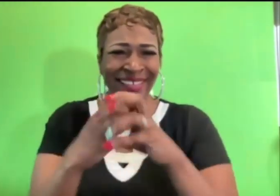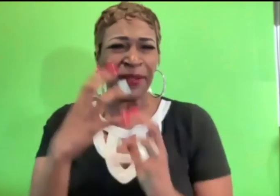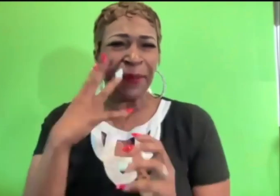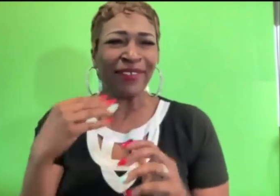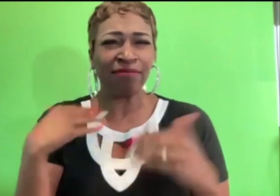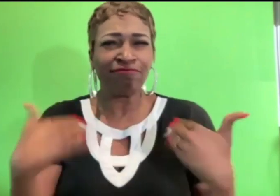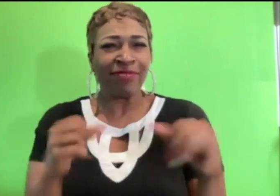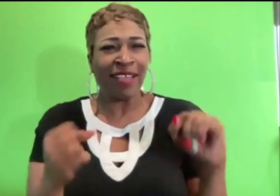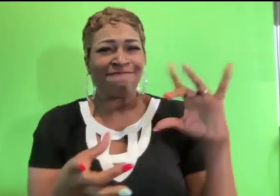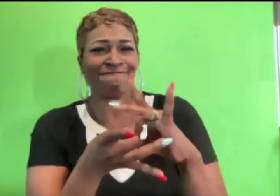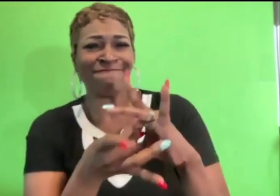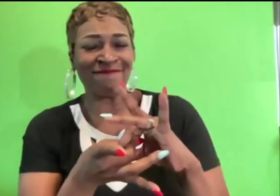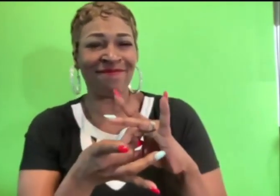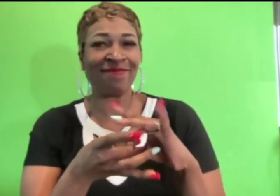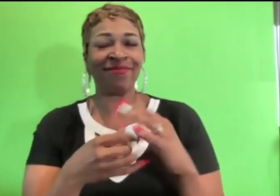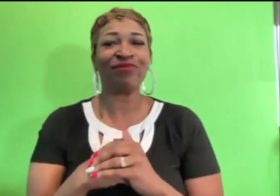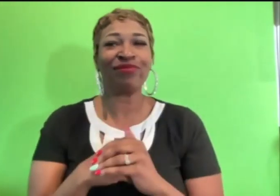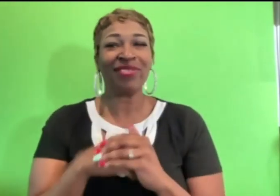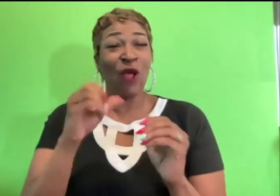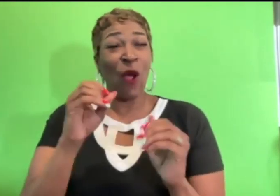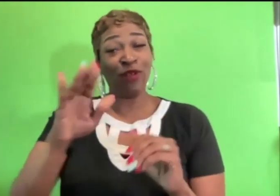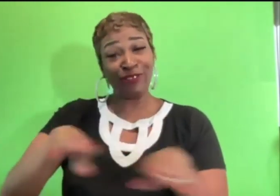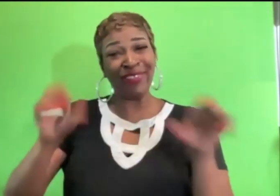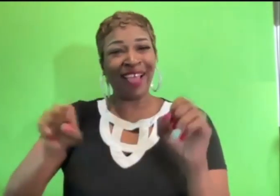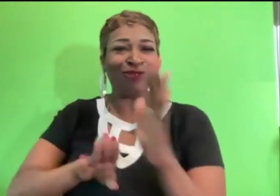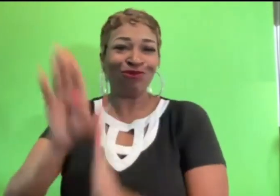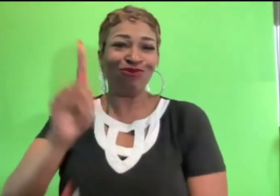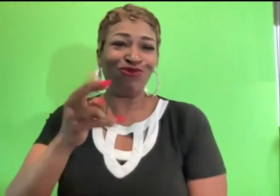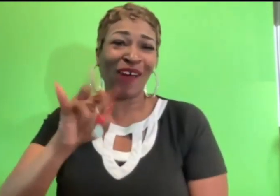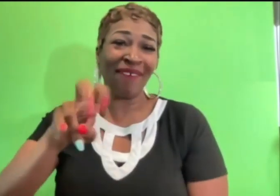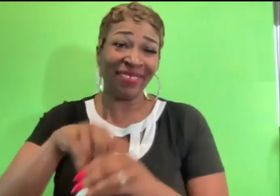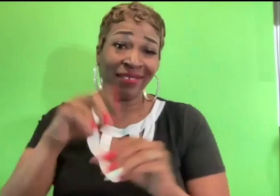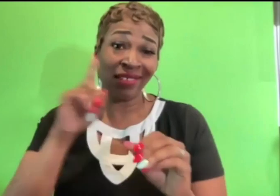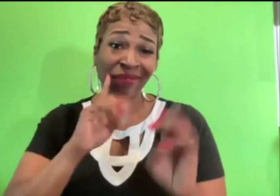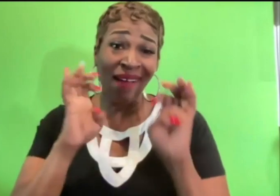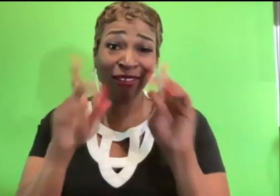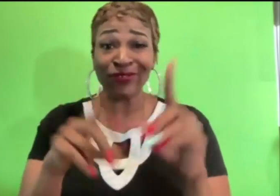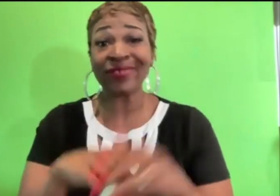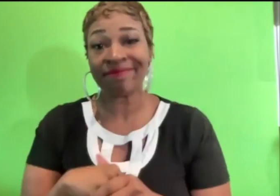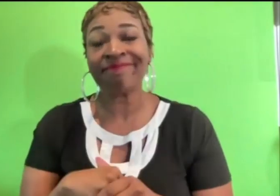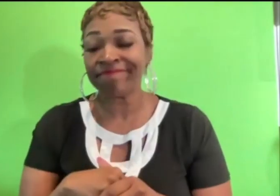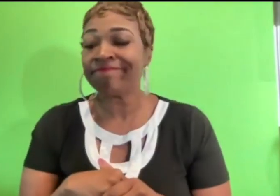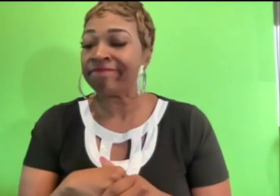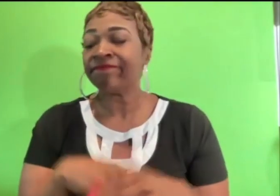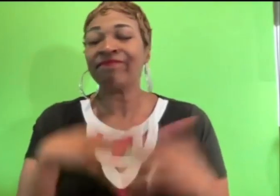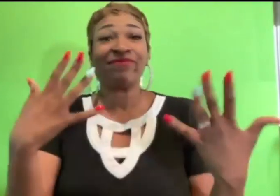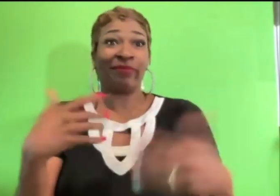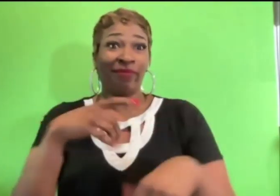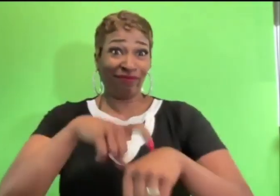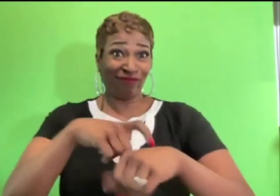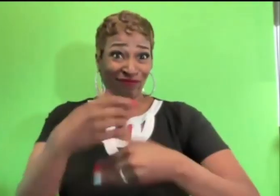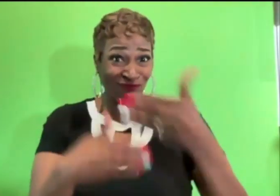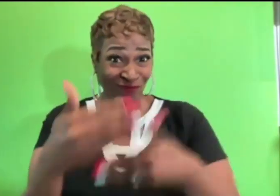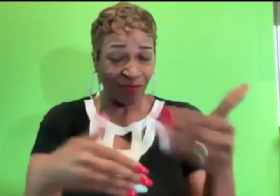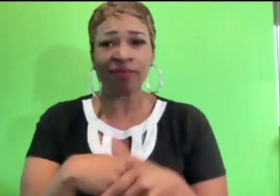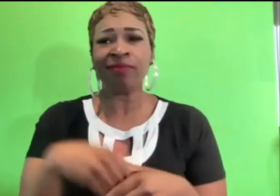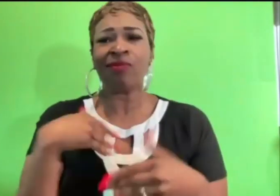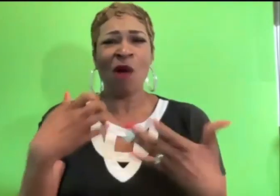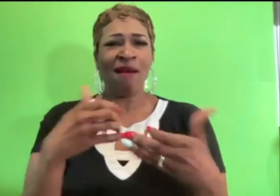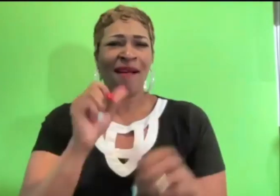deaf, young, people who come from intersectional experiences, because it allows them to be able to thrive in deaf